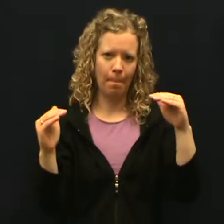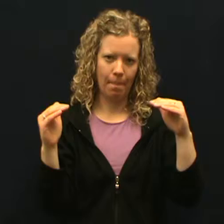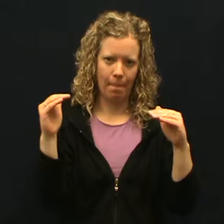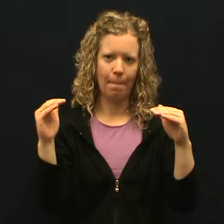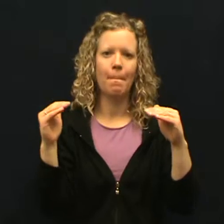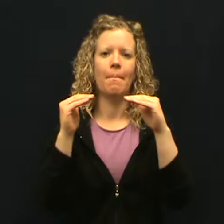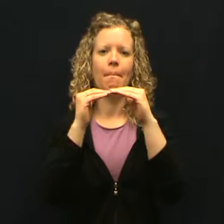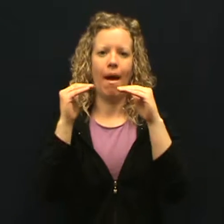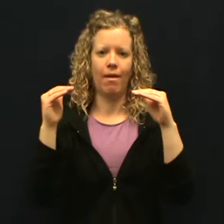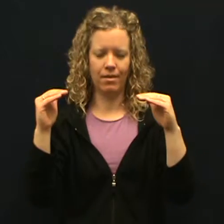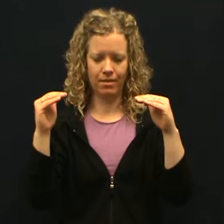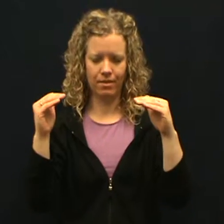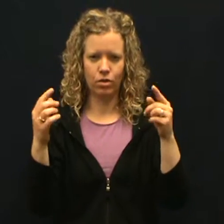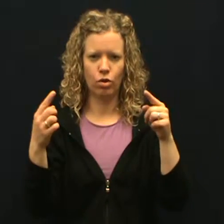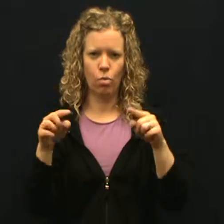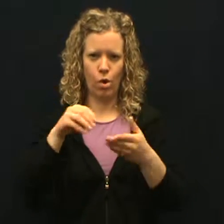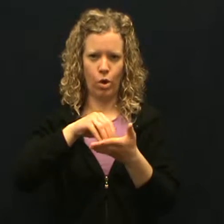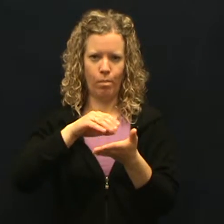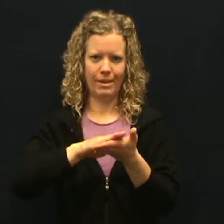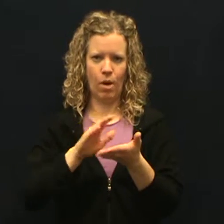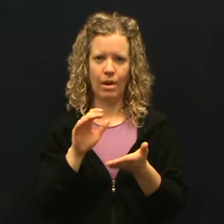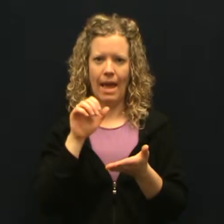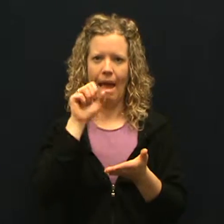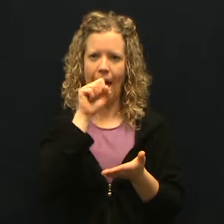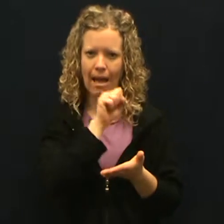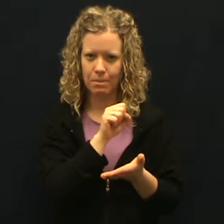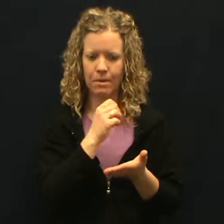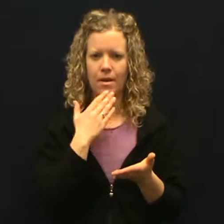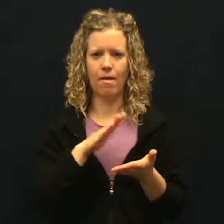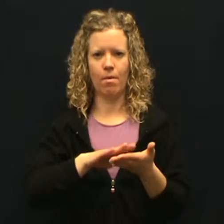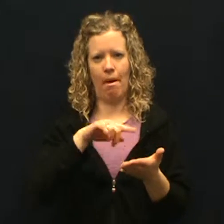the estimate of our bad debt expense.